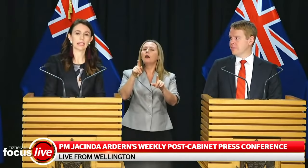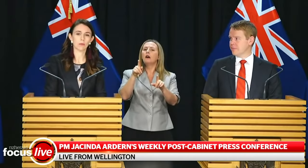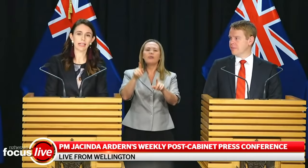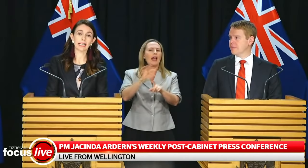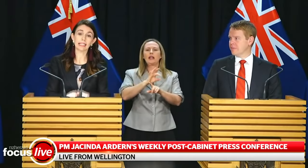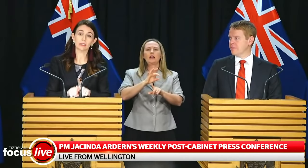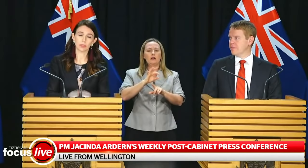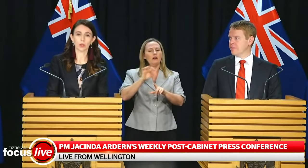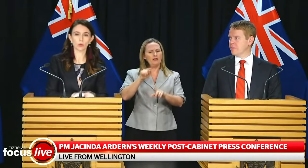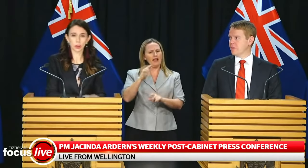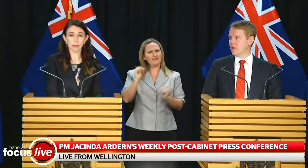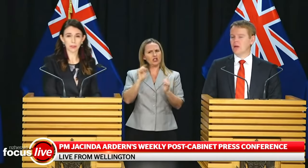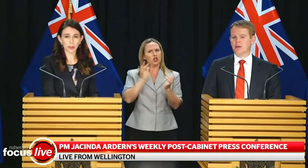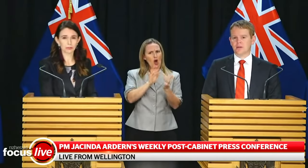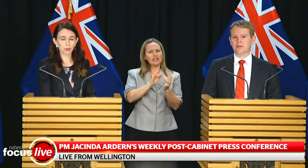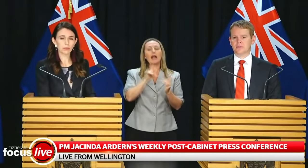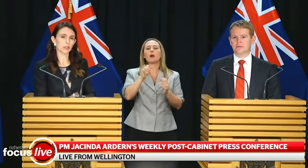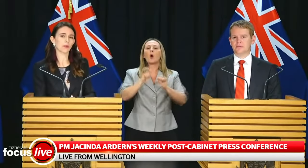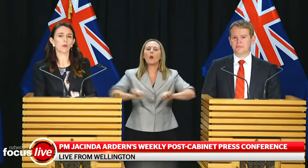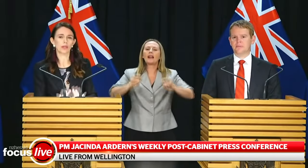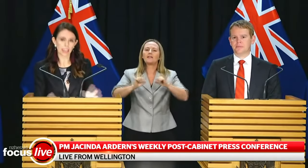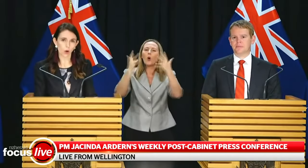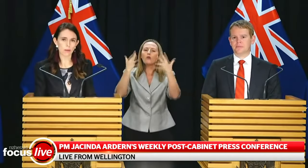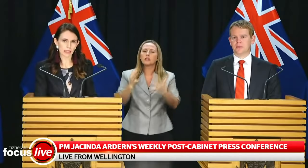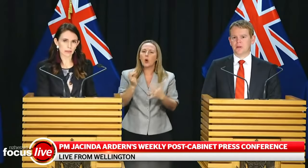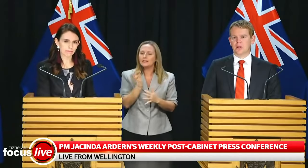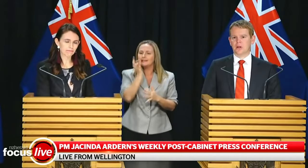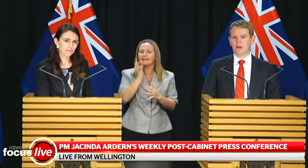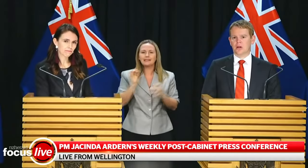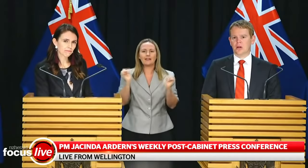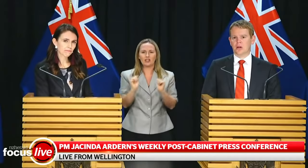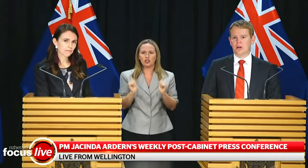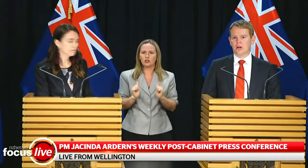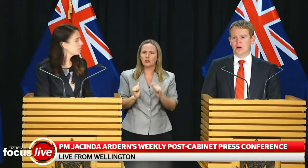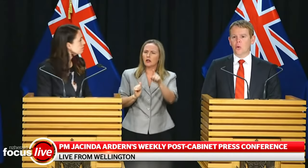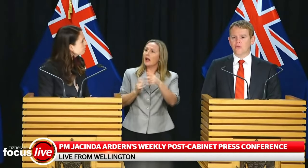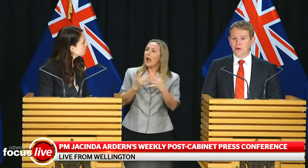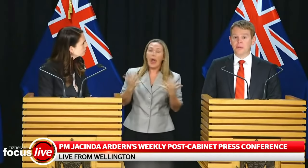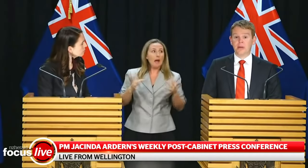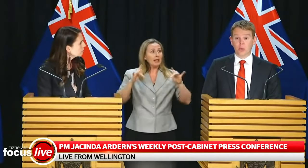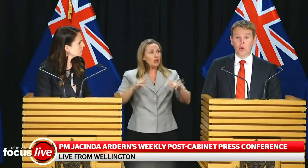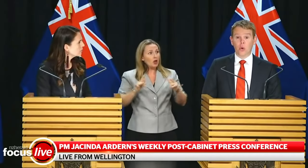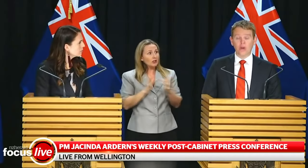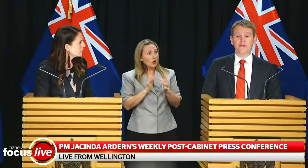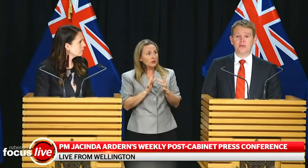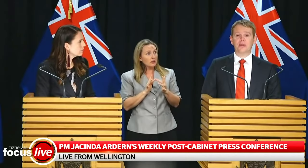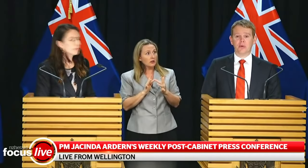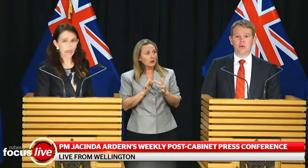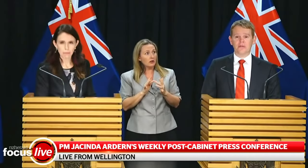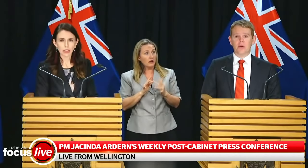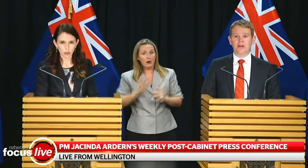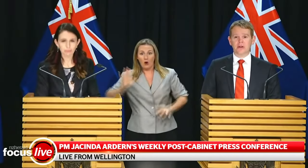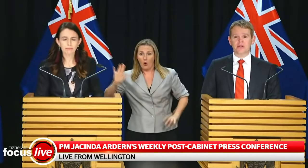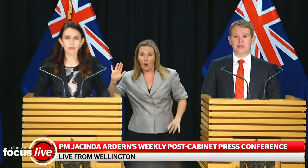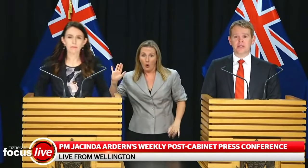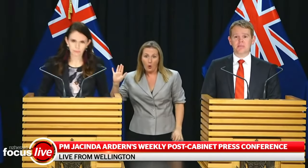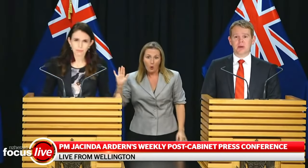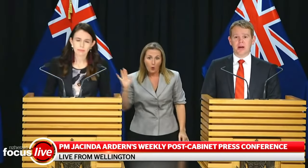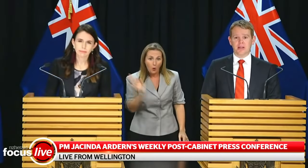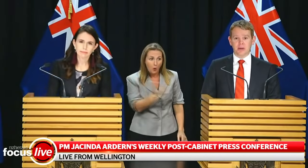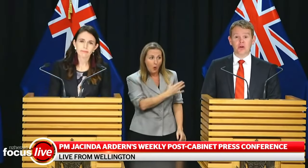ones that we need results to be returned from, so we already know about them. All of those people, 300. every one of